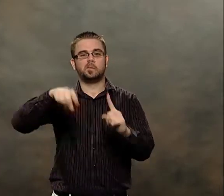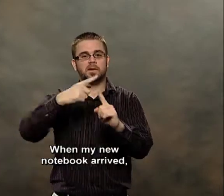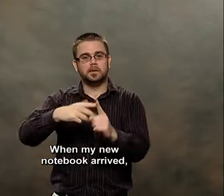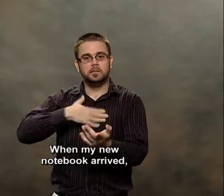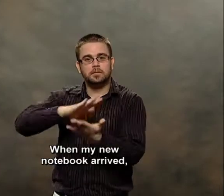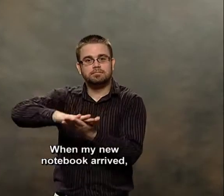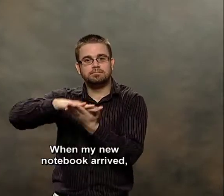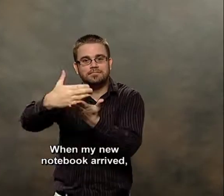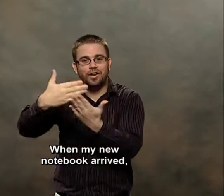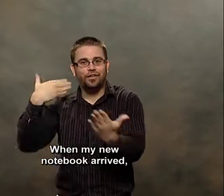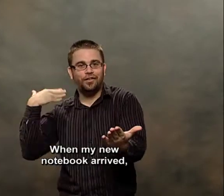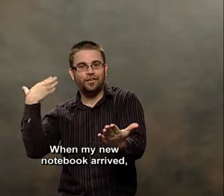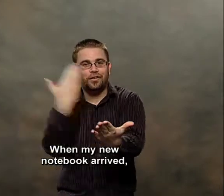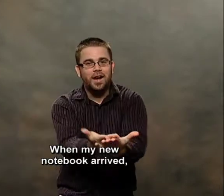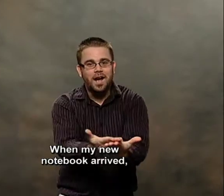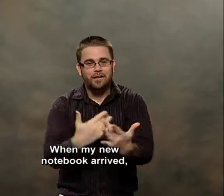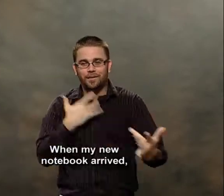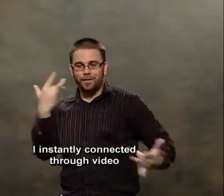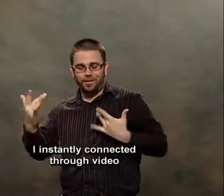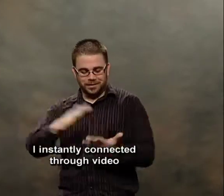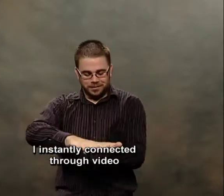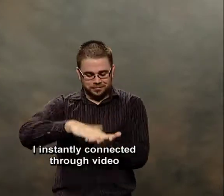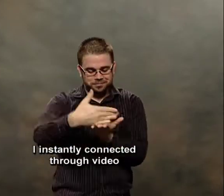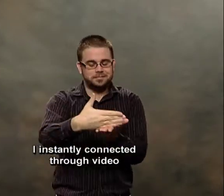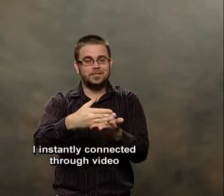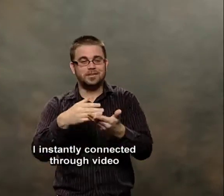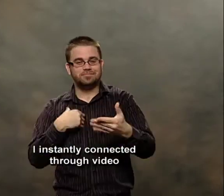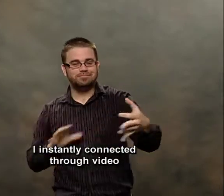When my new notebook arrived, I instantly connected